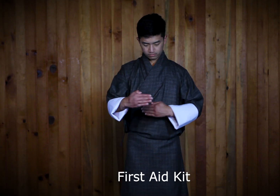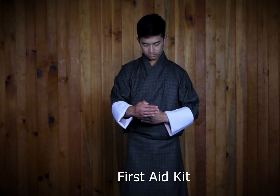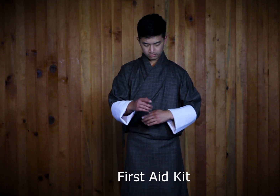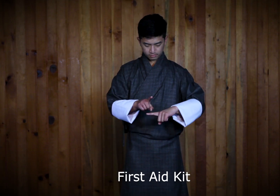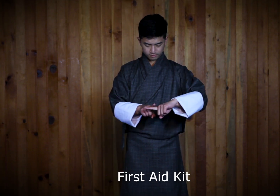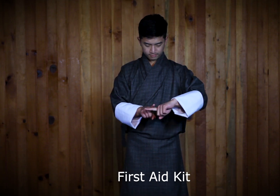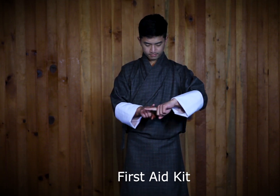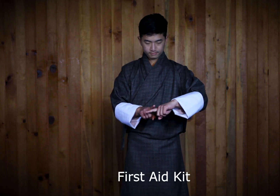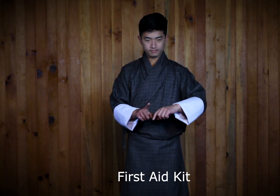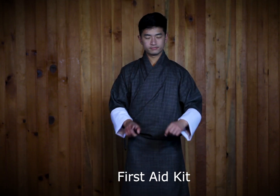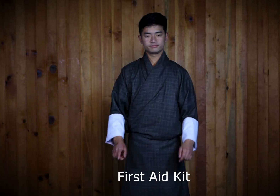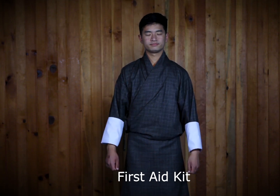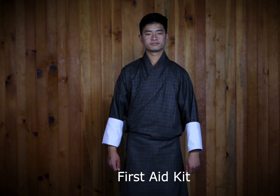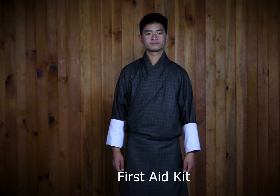First aid kit,